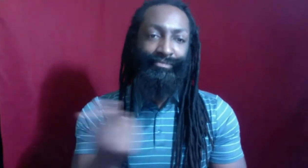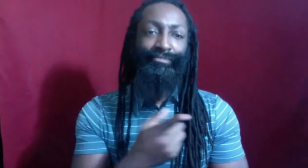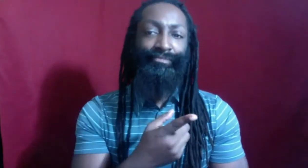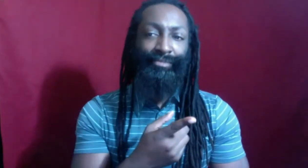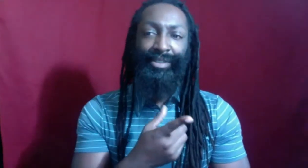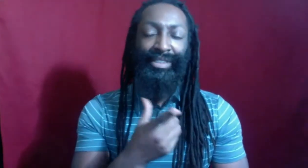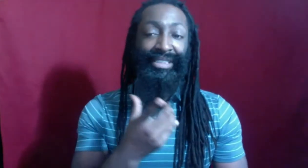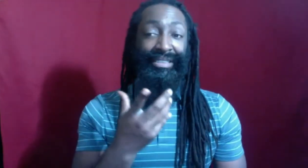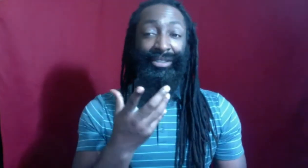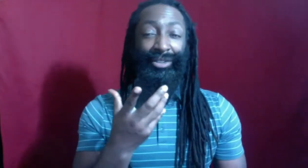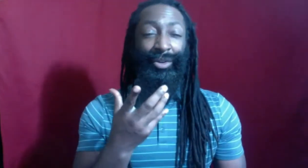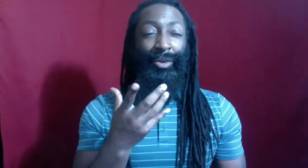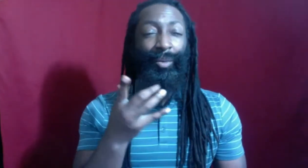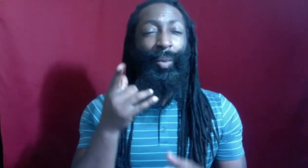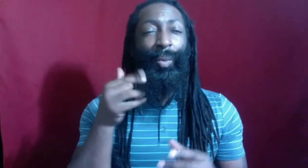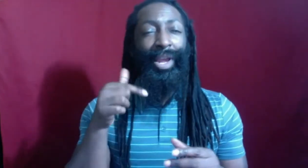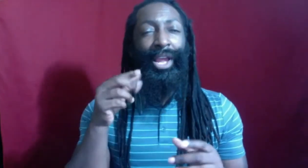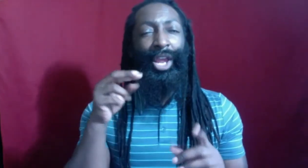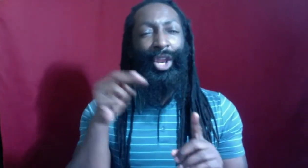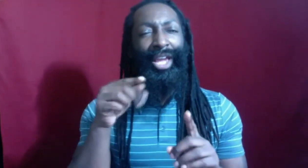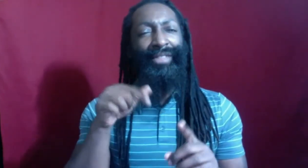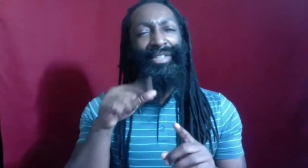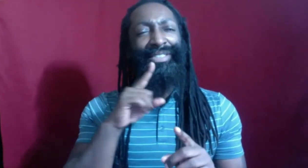They are dedicated artists.